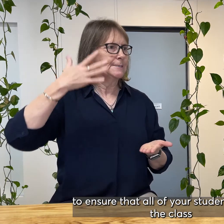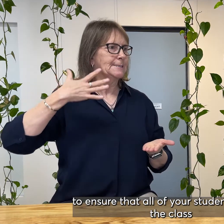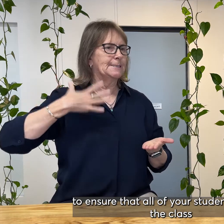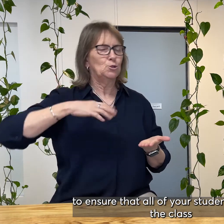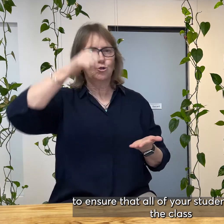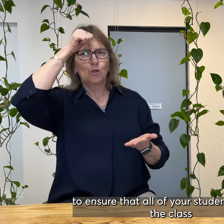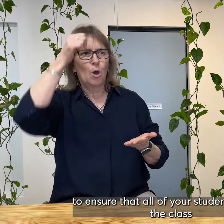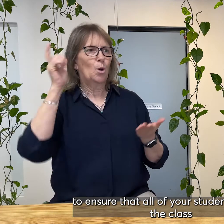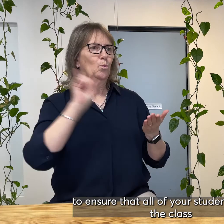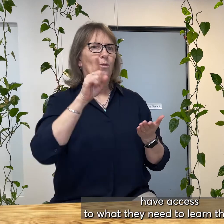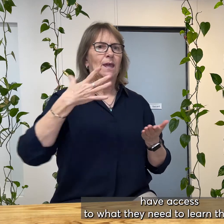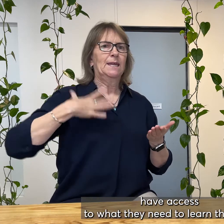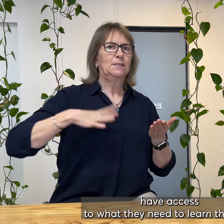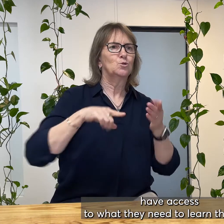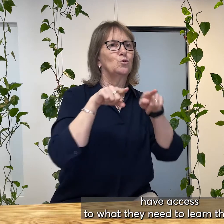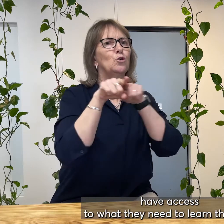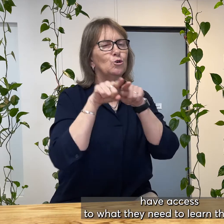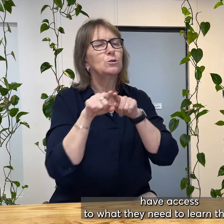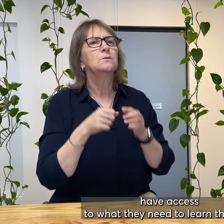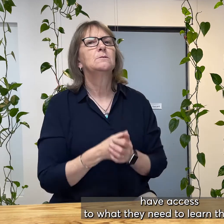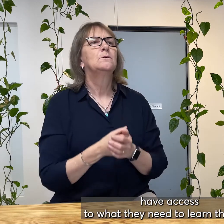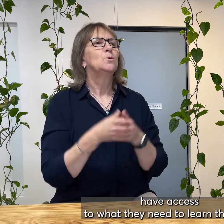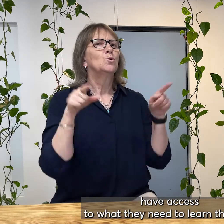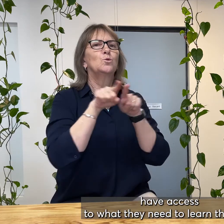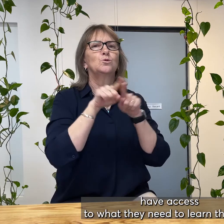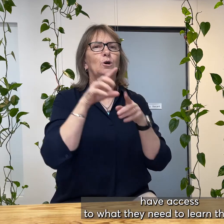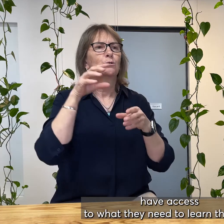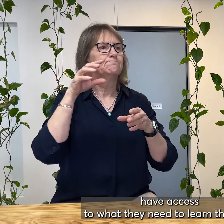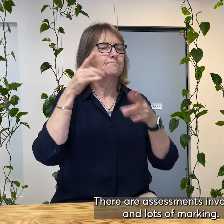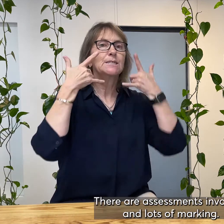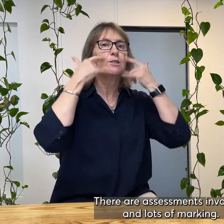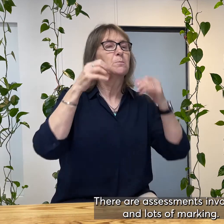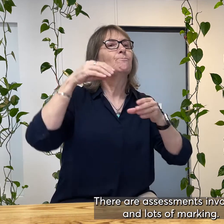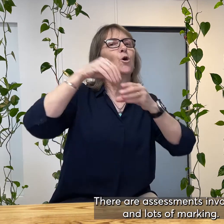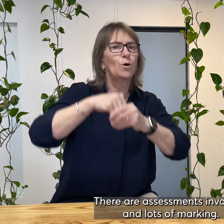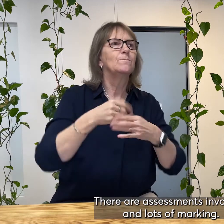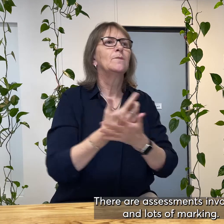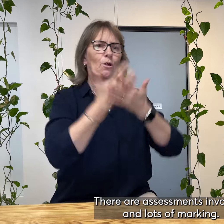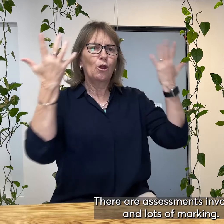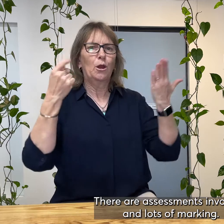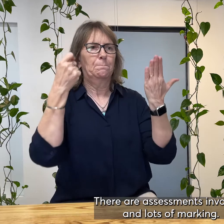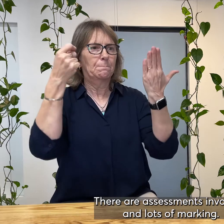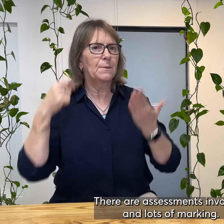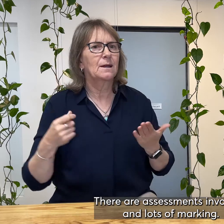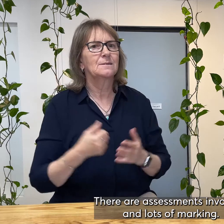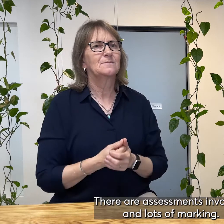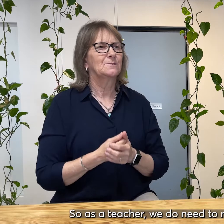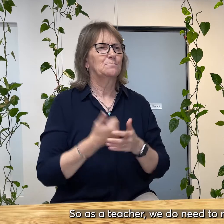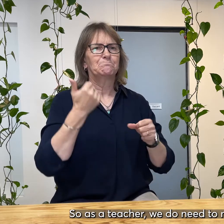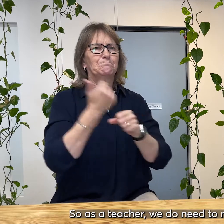the class have access to what they need to learn that day. There are assessments involved and lots of marking. So